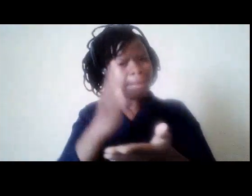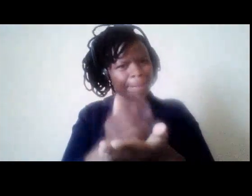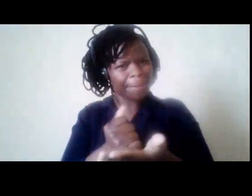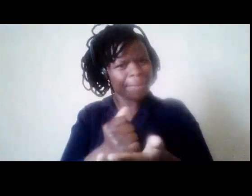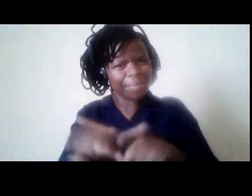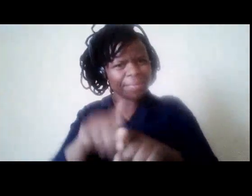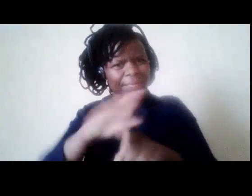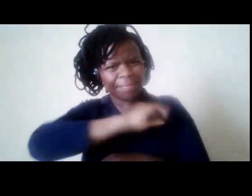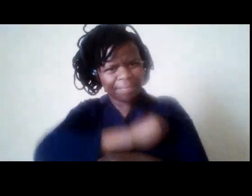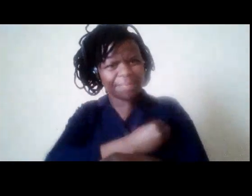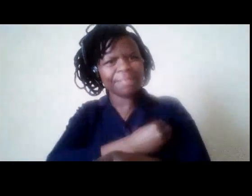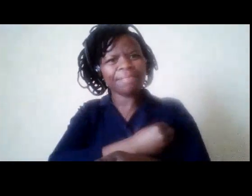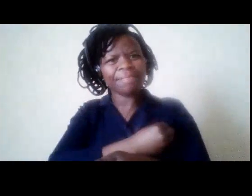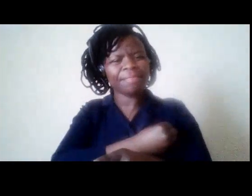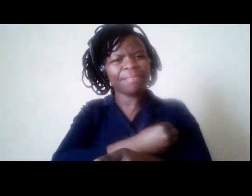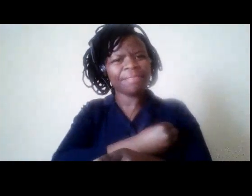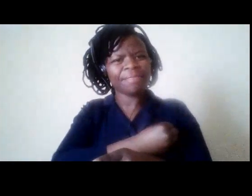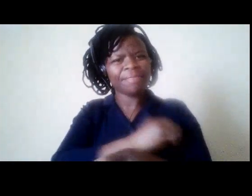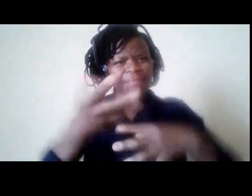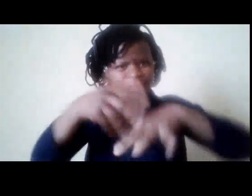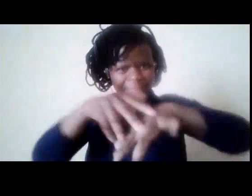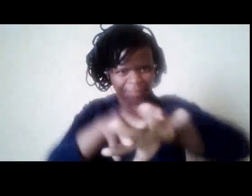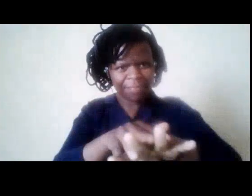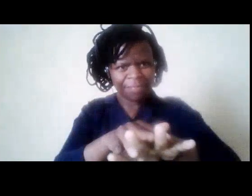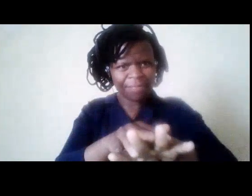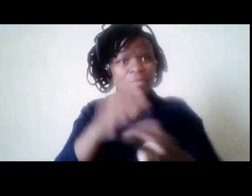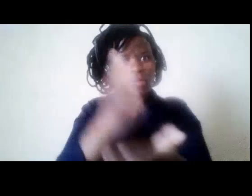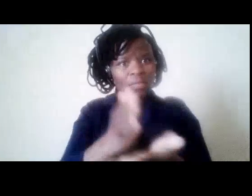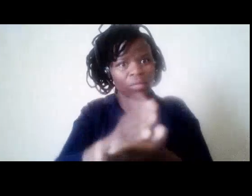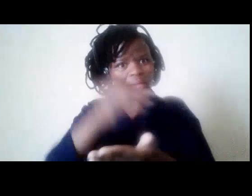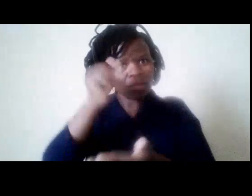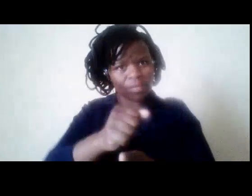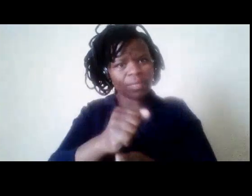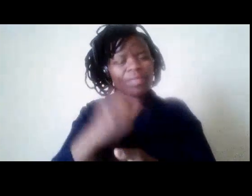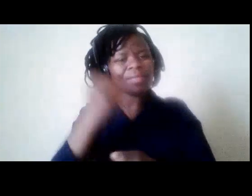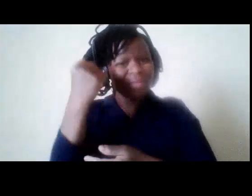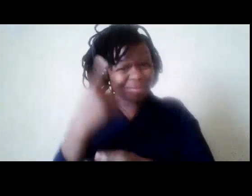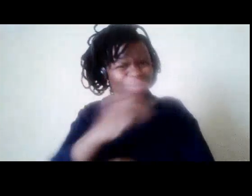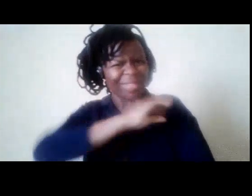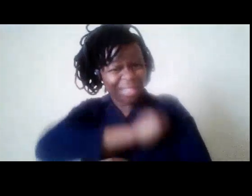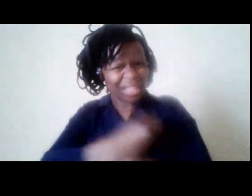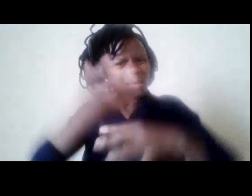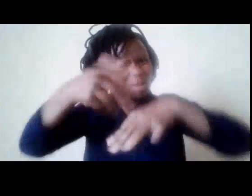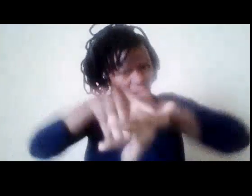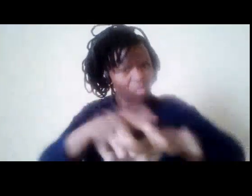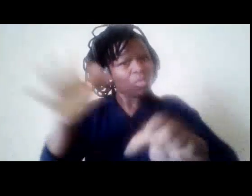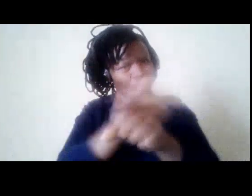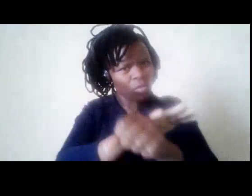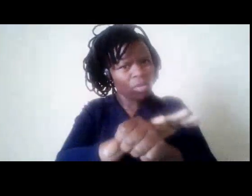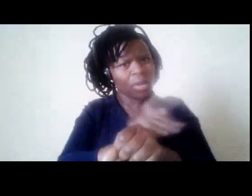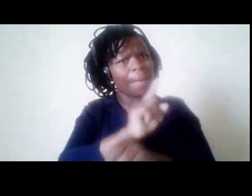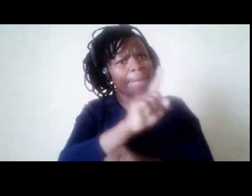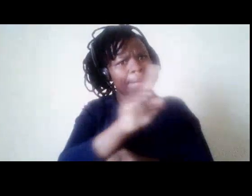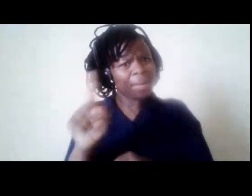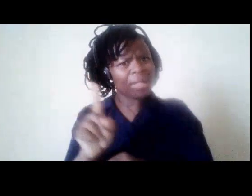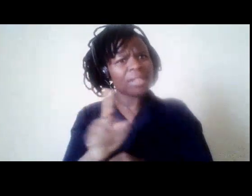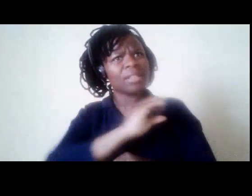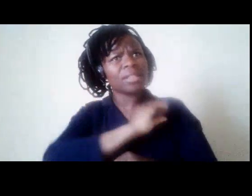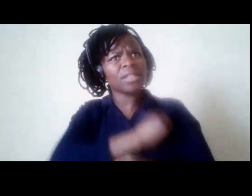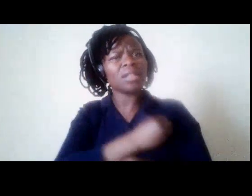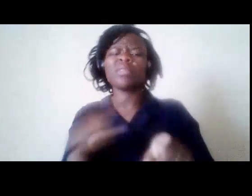think totally that they've understood disability inclusion totally. Oh, no. It's disability is like race, it's like